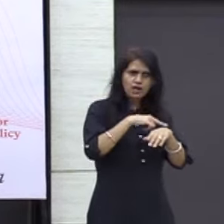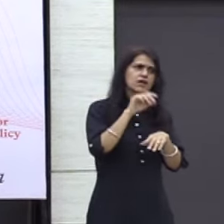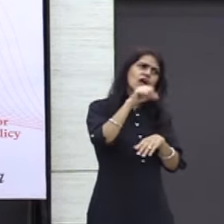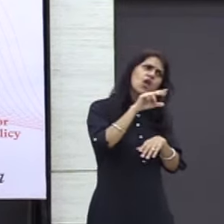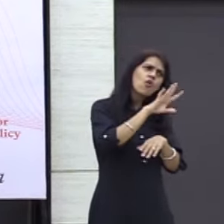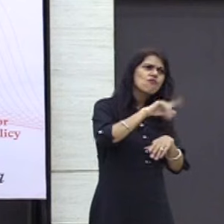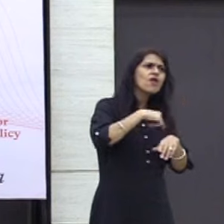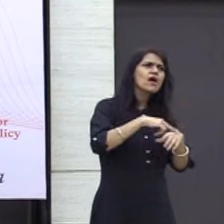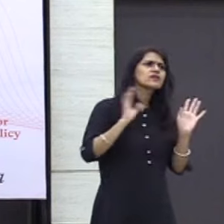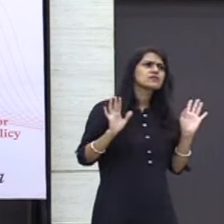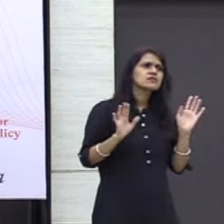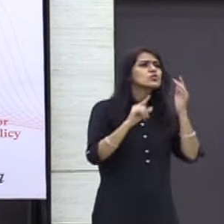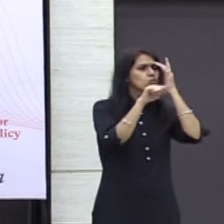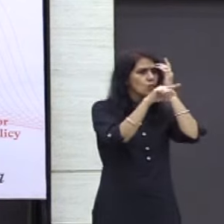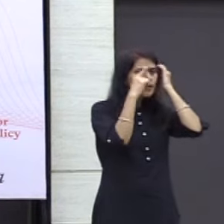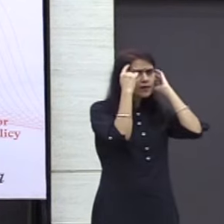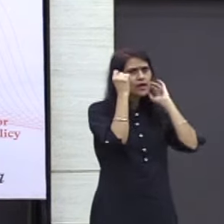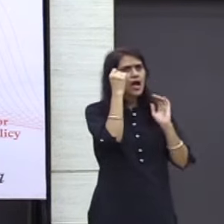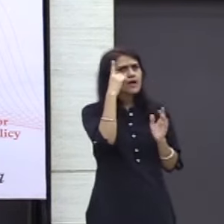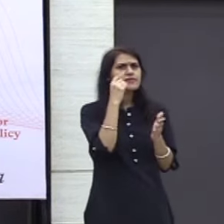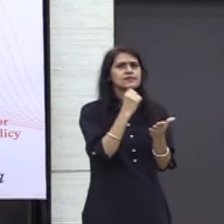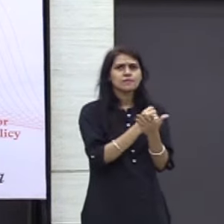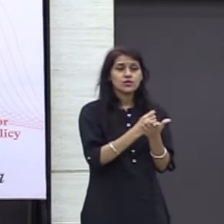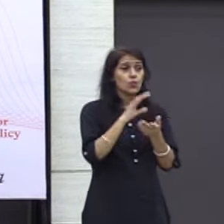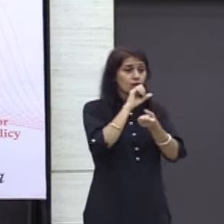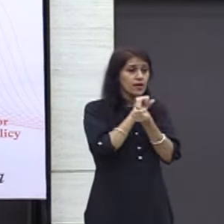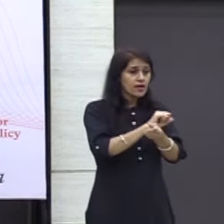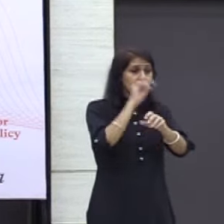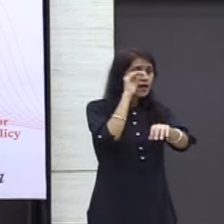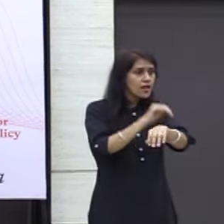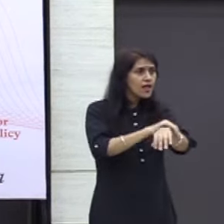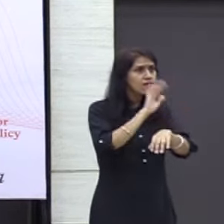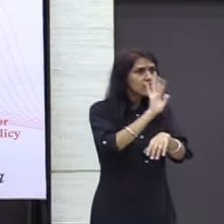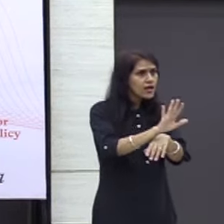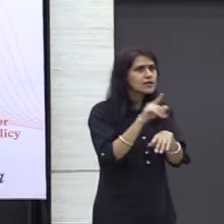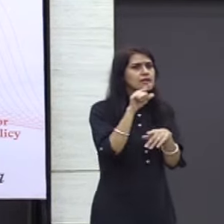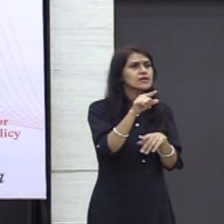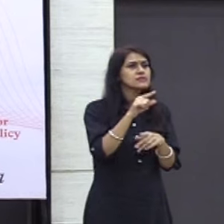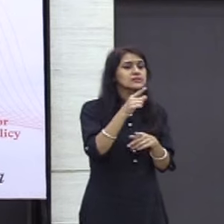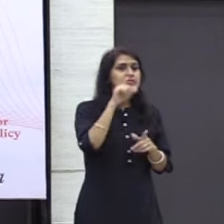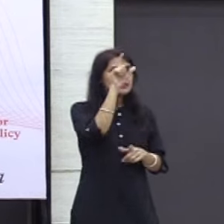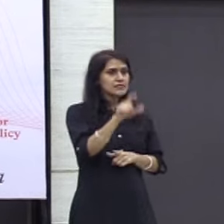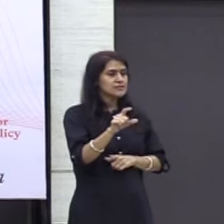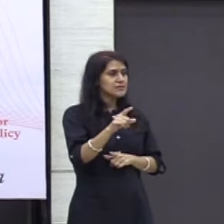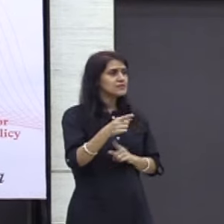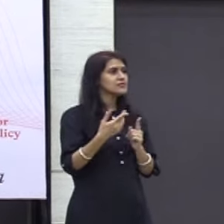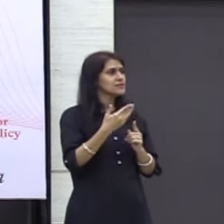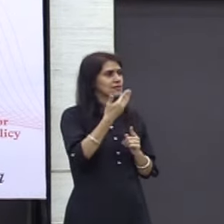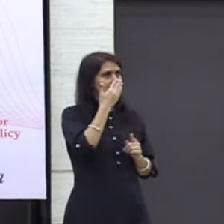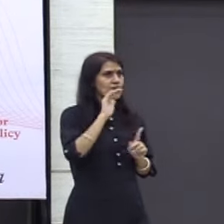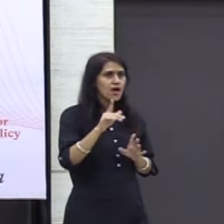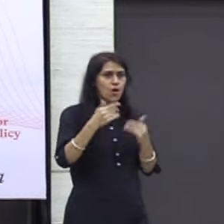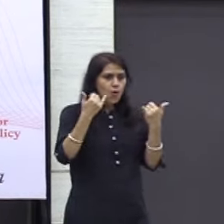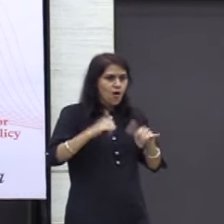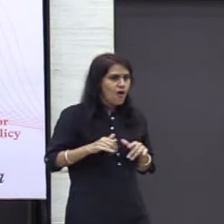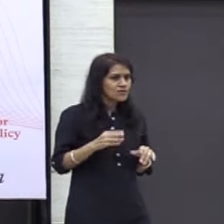Within 24 hours. See, you must understand, when you arrest a person, you take away his liberty. That's right. Right? It's not some small